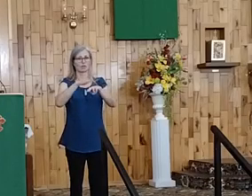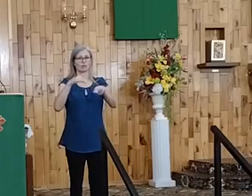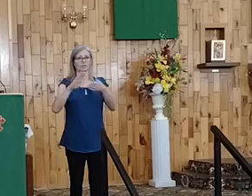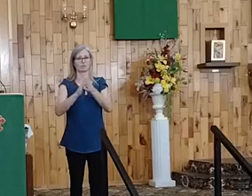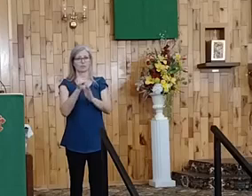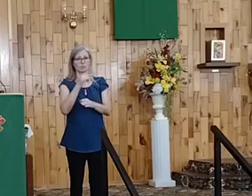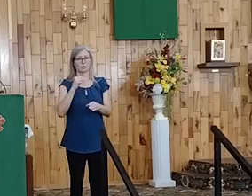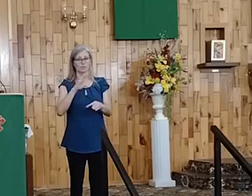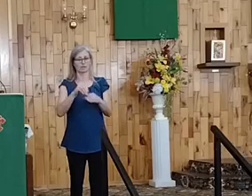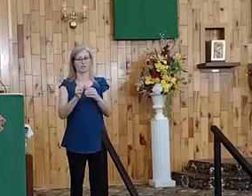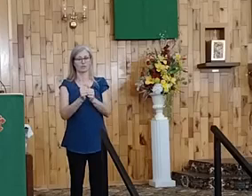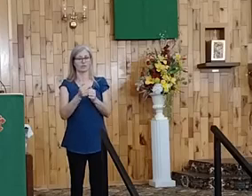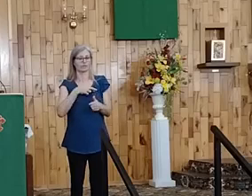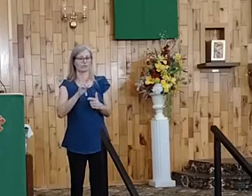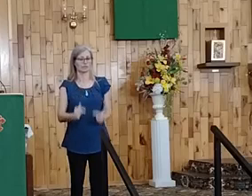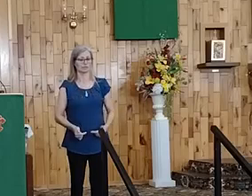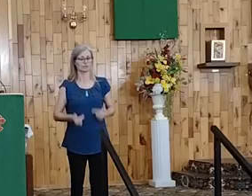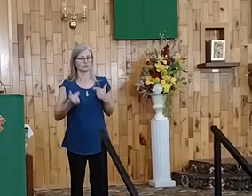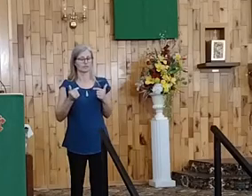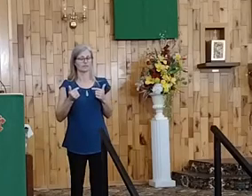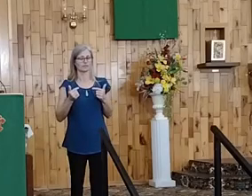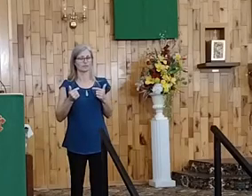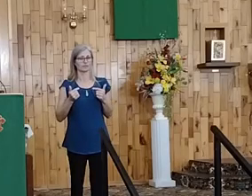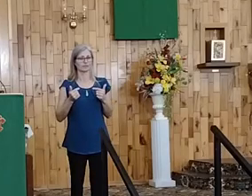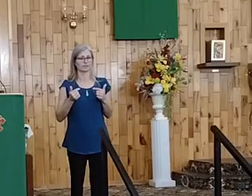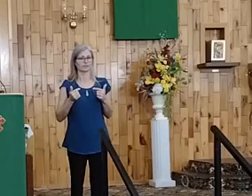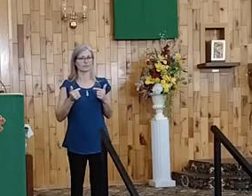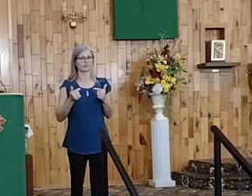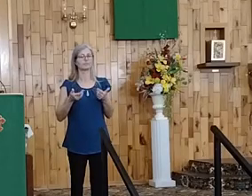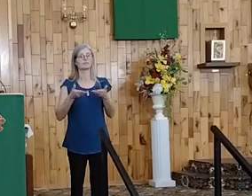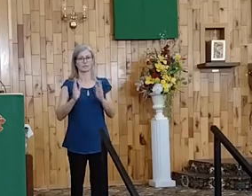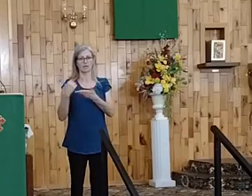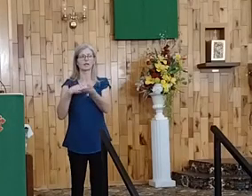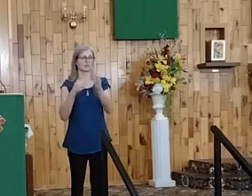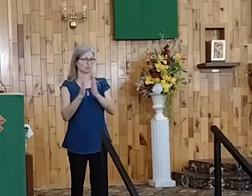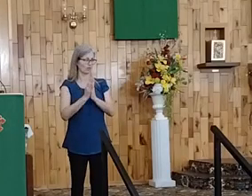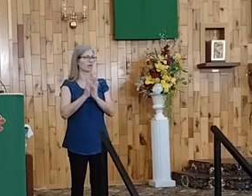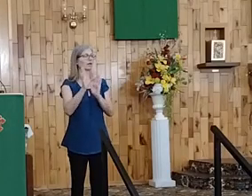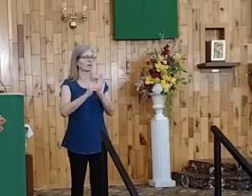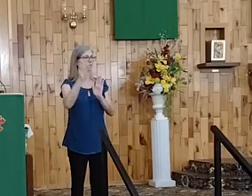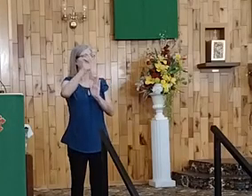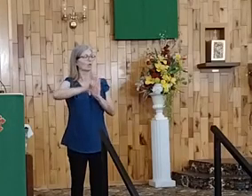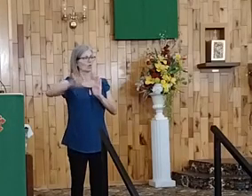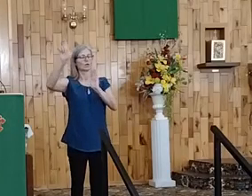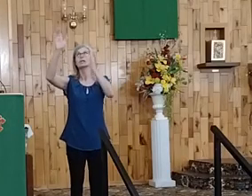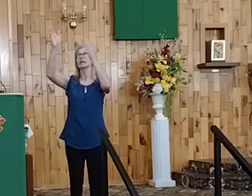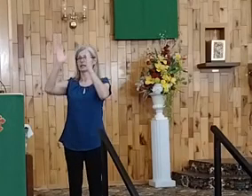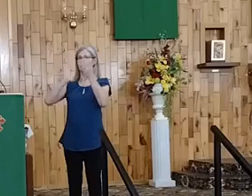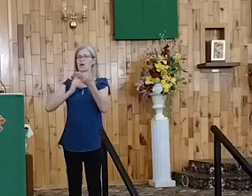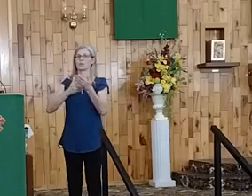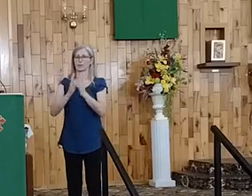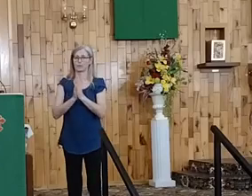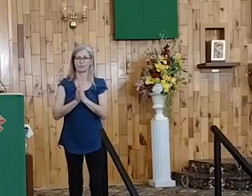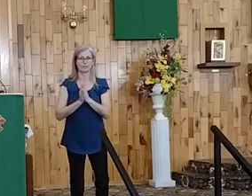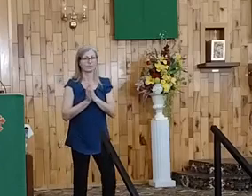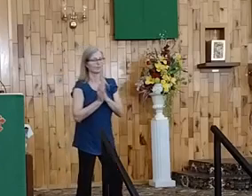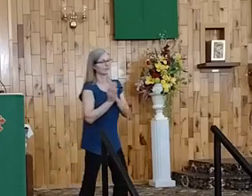to the priesthood and religious life. Let us pray to the Lord. Lord, hear our